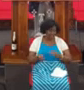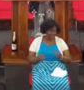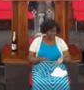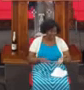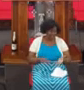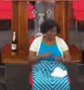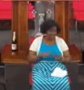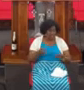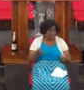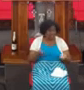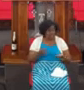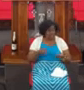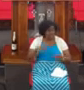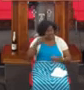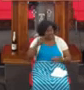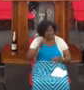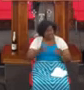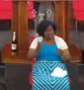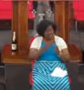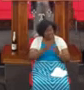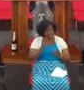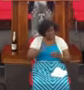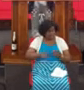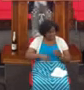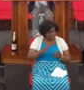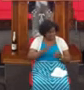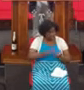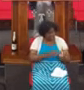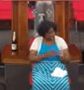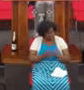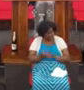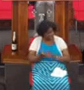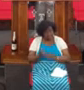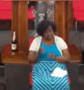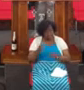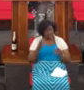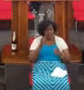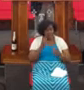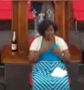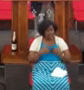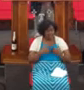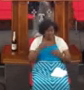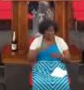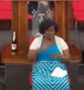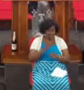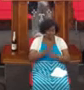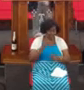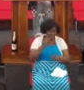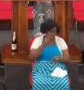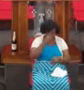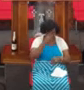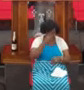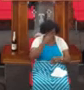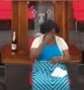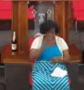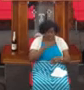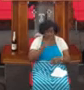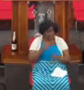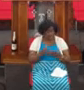I'm here to tell them if they meet Jesus, he'll have them in their right mind. I didn't say it would be